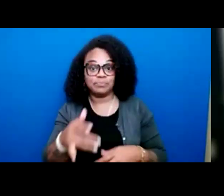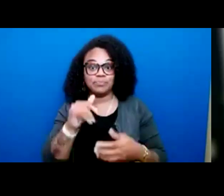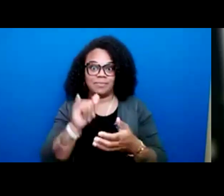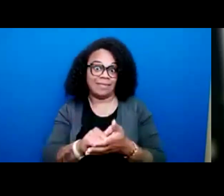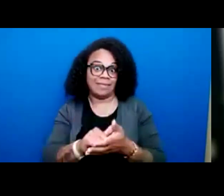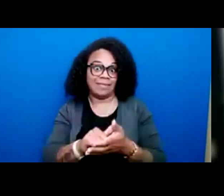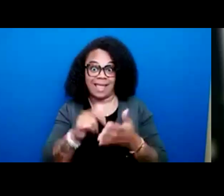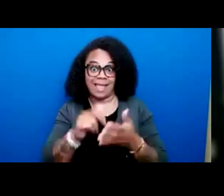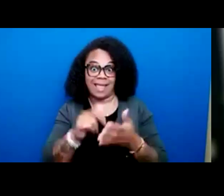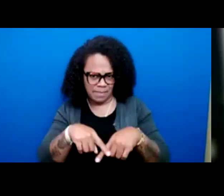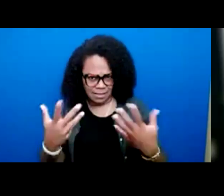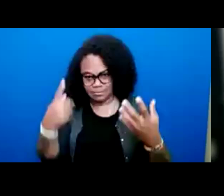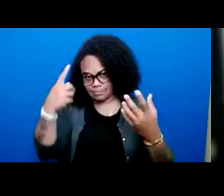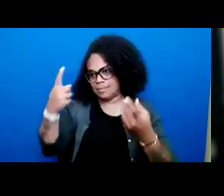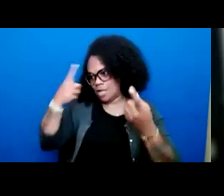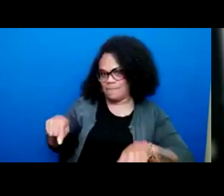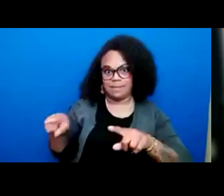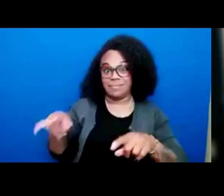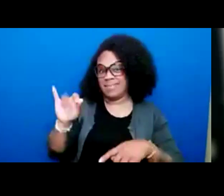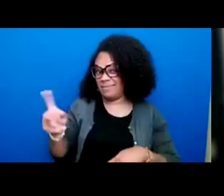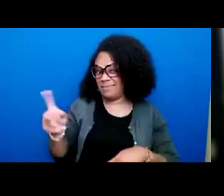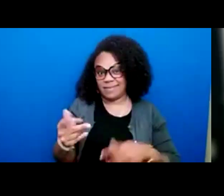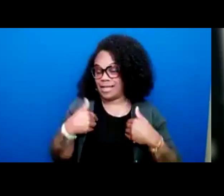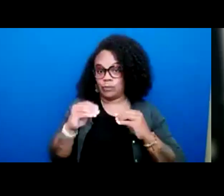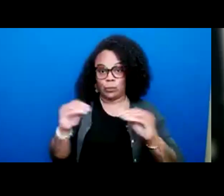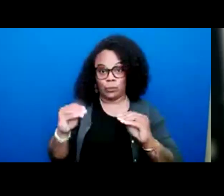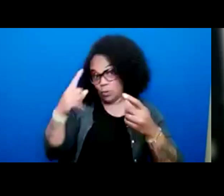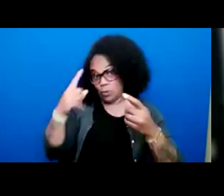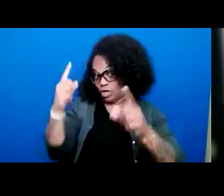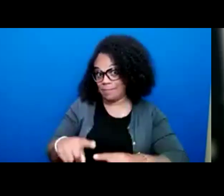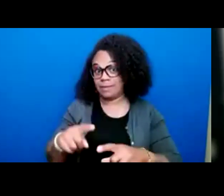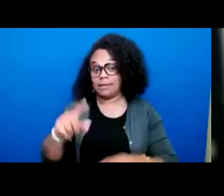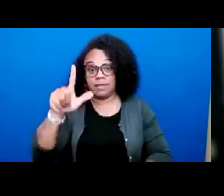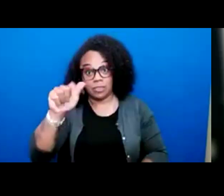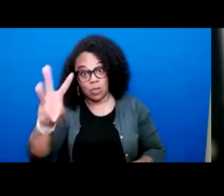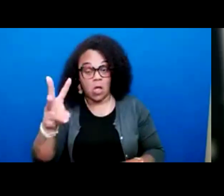if there's no partnership agreement, the law presumes that it's a 50-50 split.